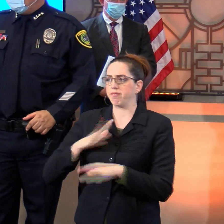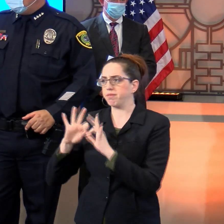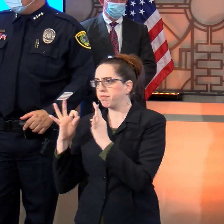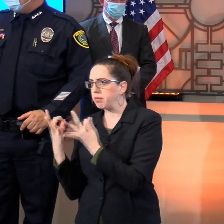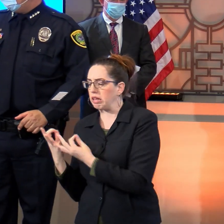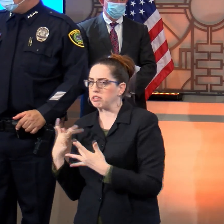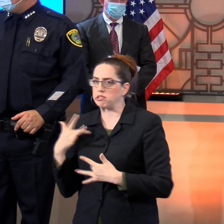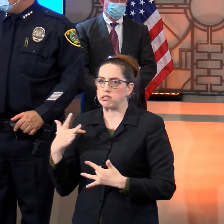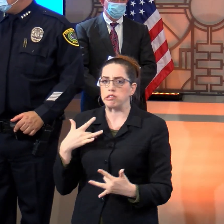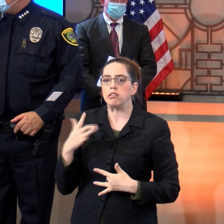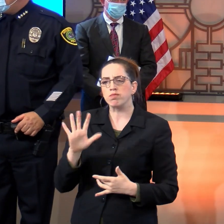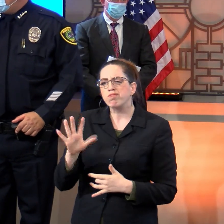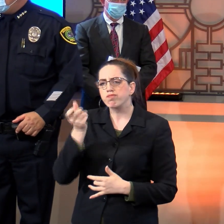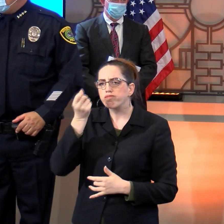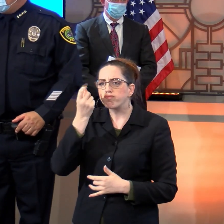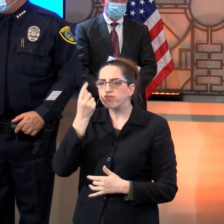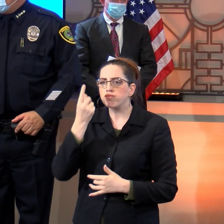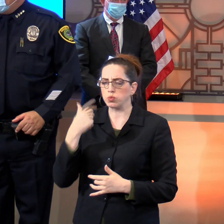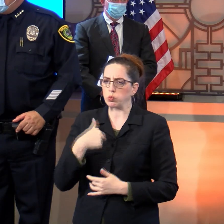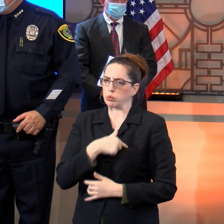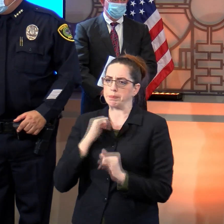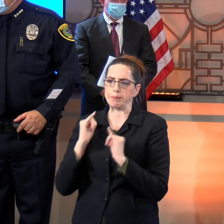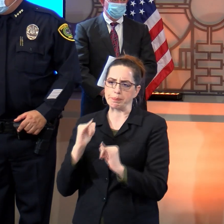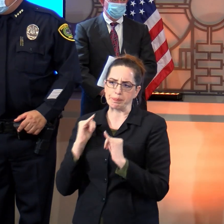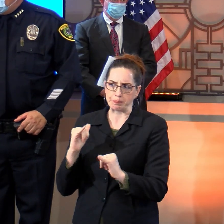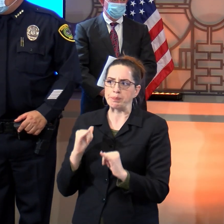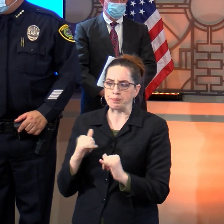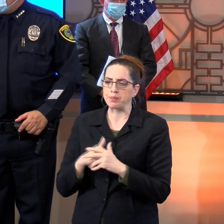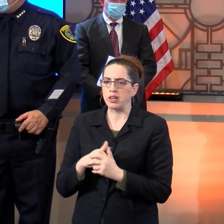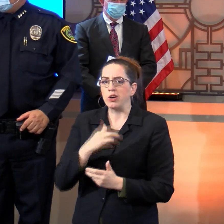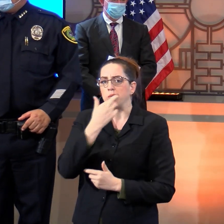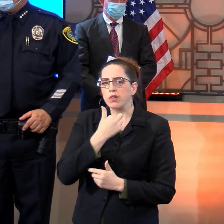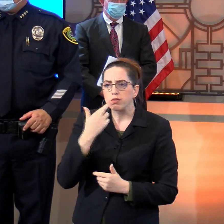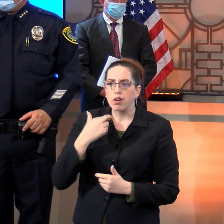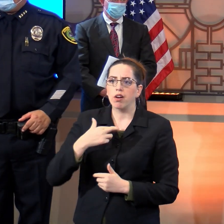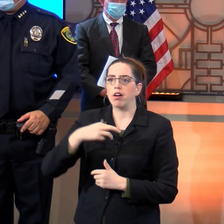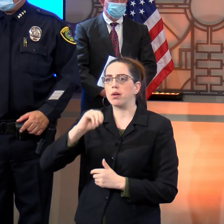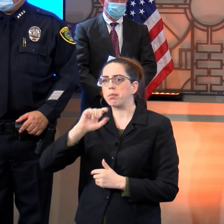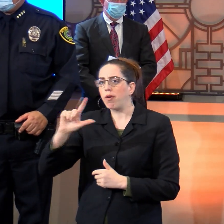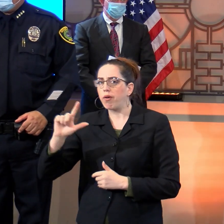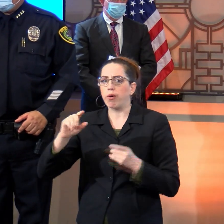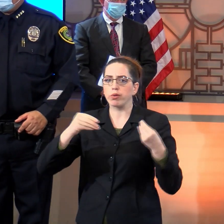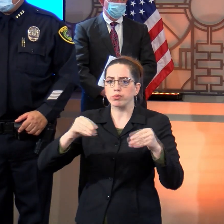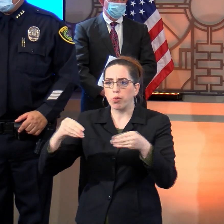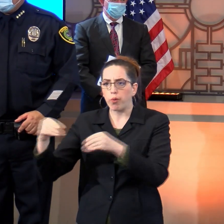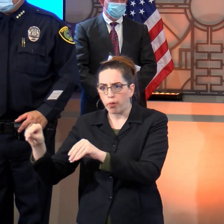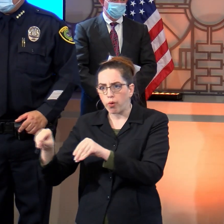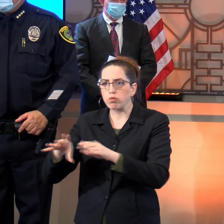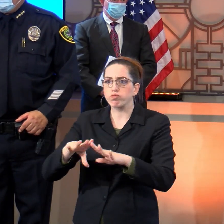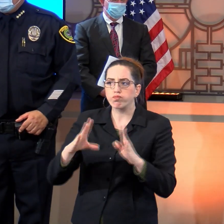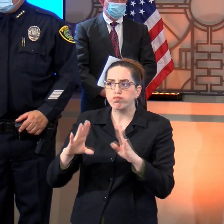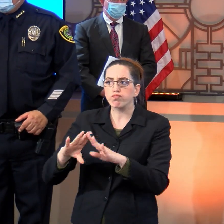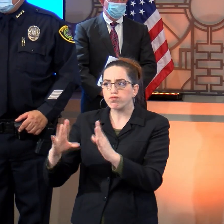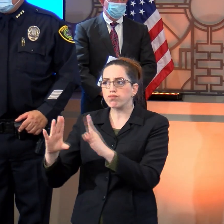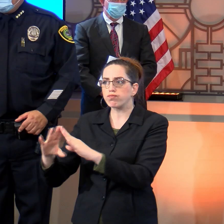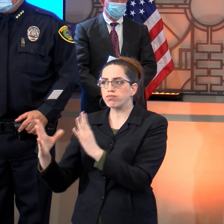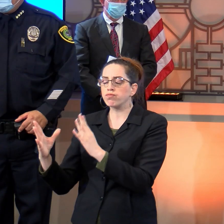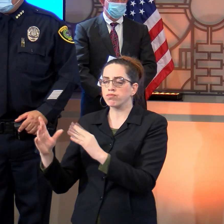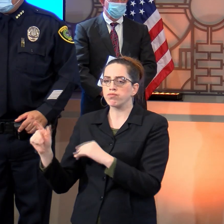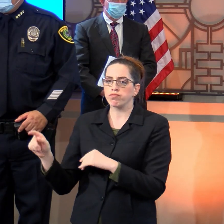families, and we are as well. As restaurants, malls, and retail stores start to